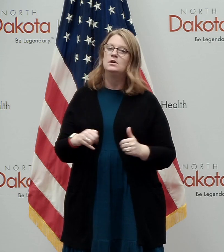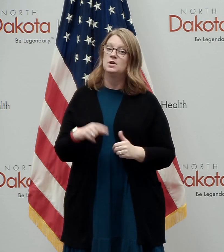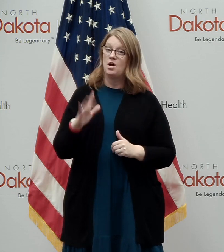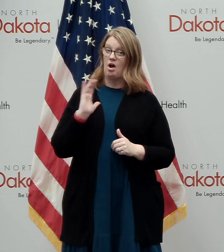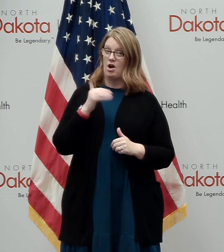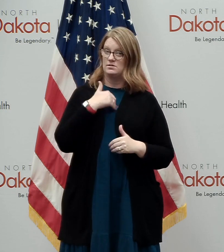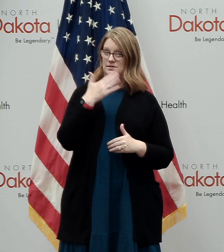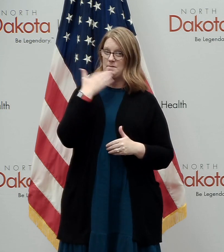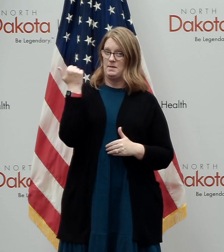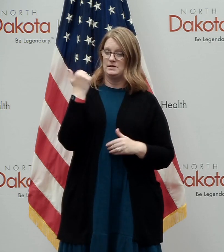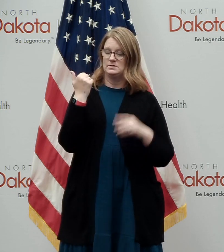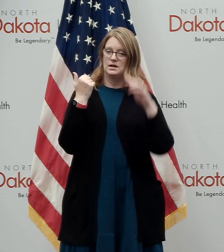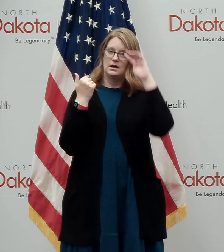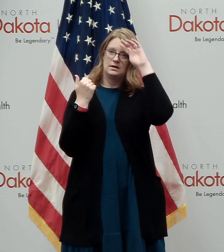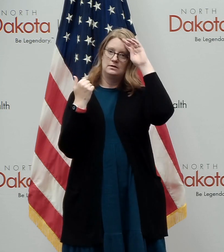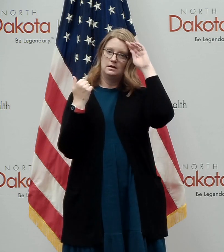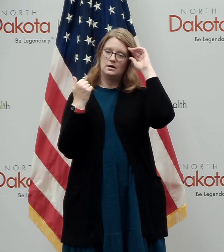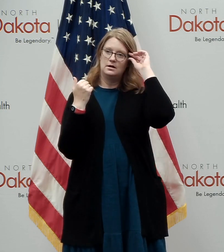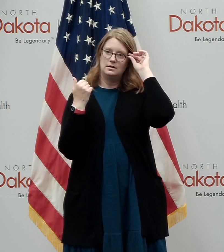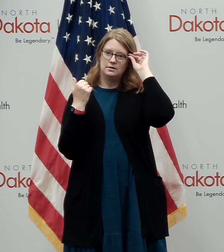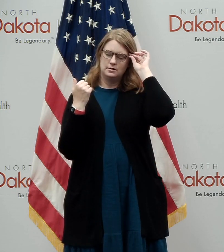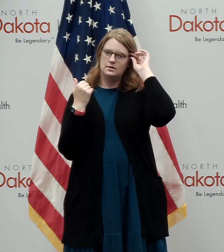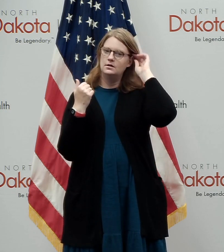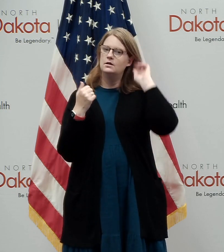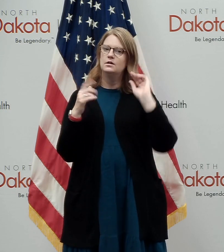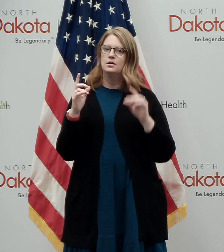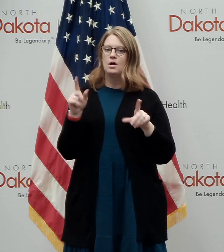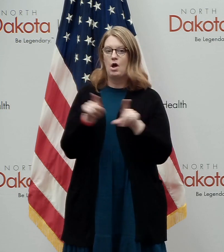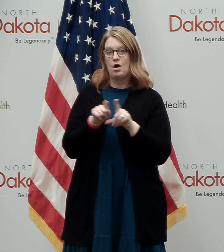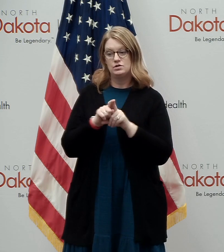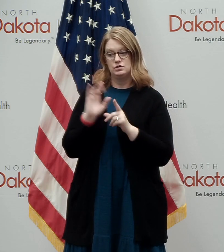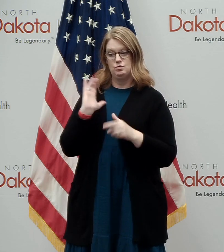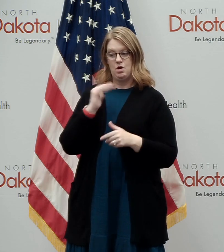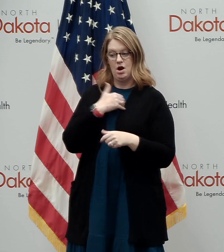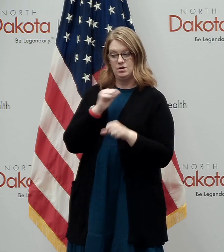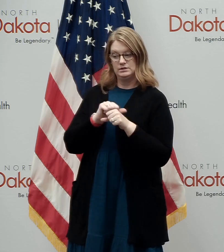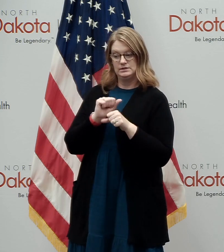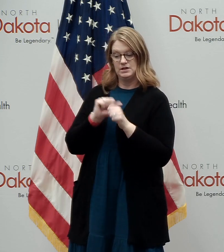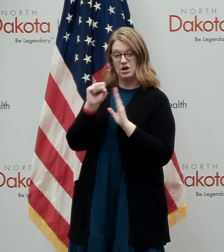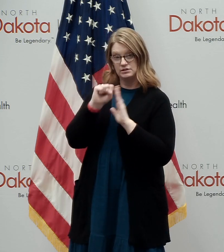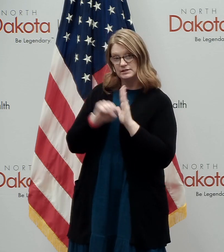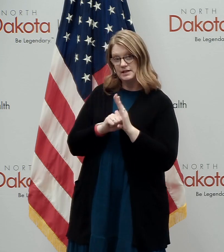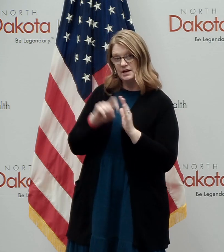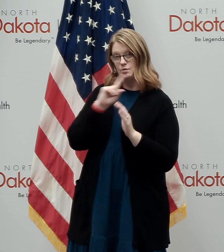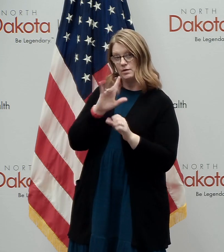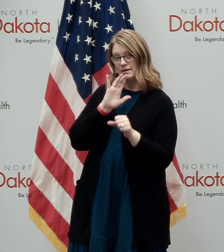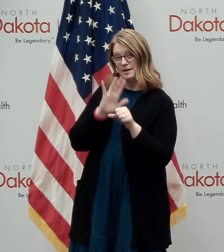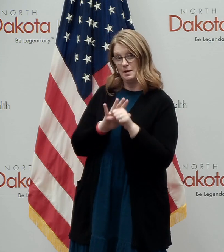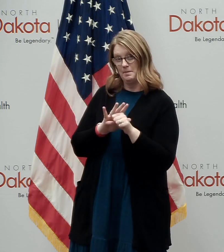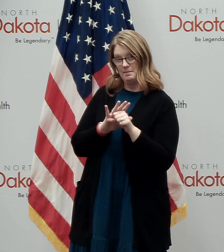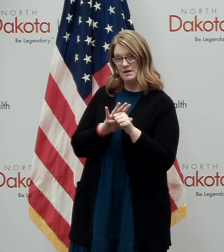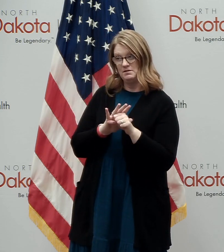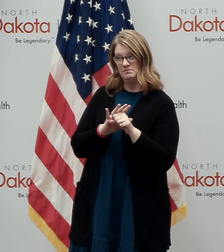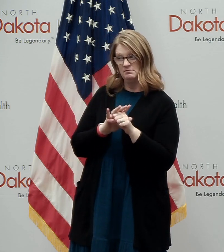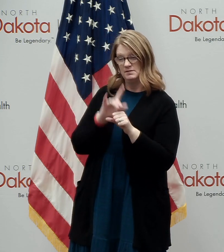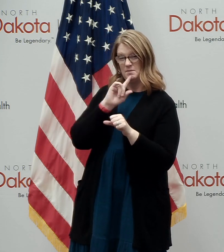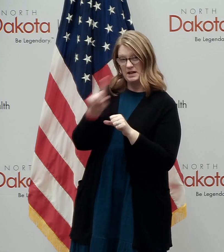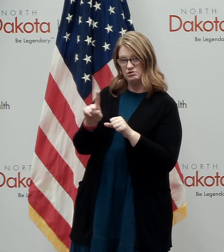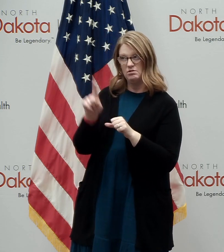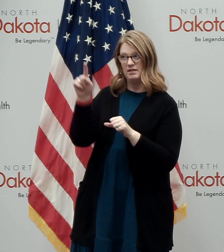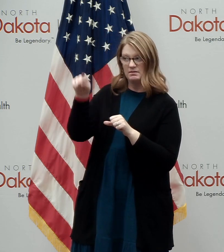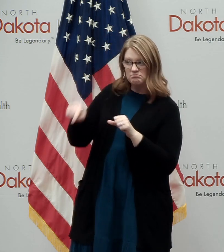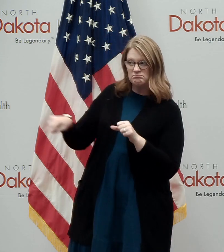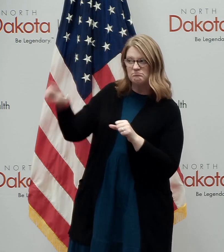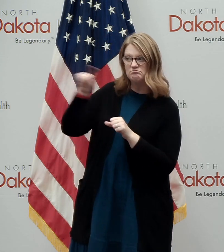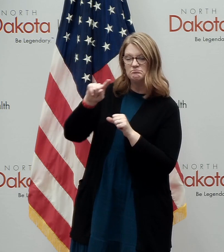our commitment as a state to military and overseas voters goes back at least 30 years. And so it's something